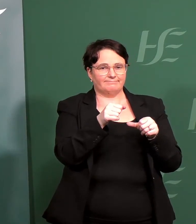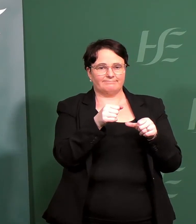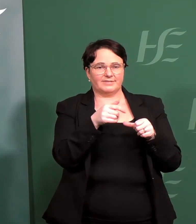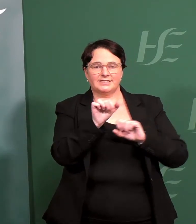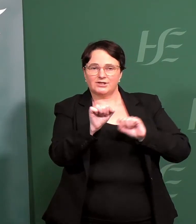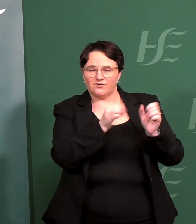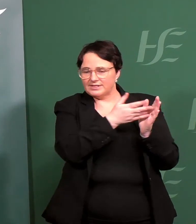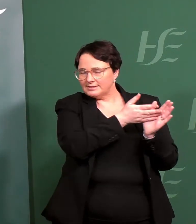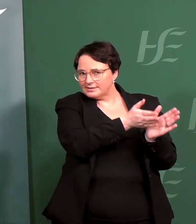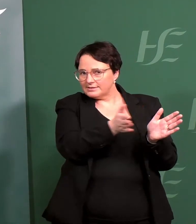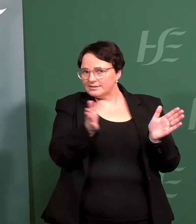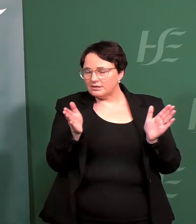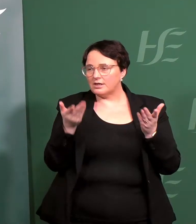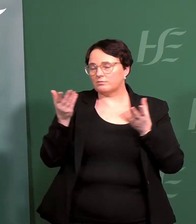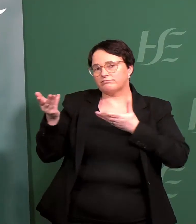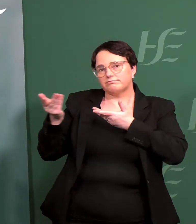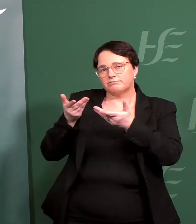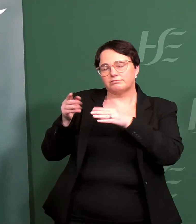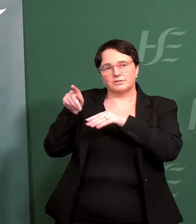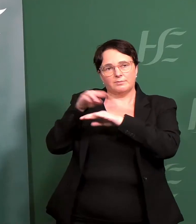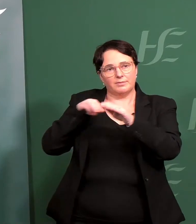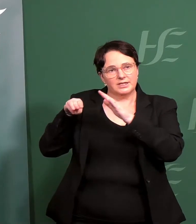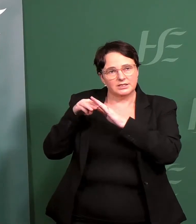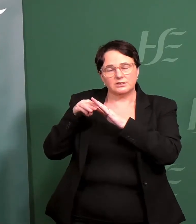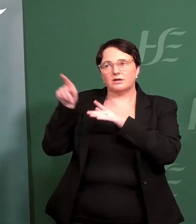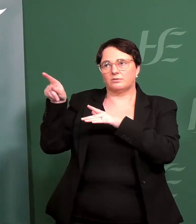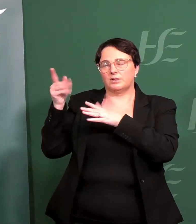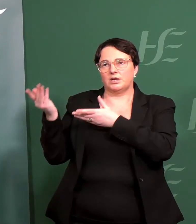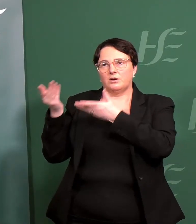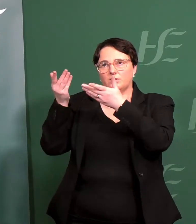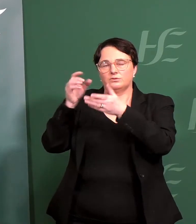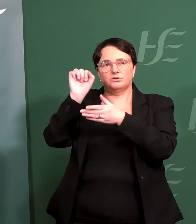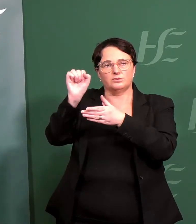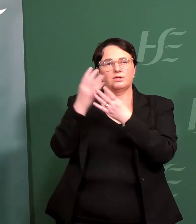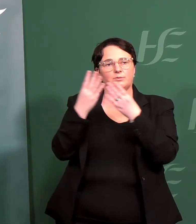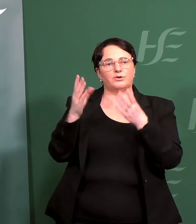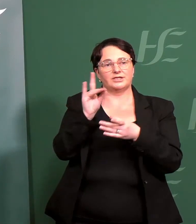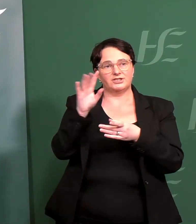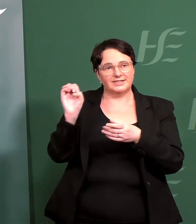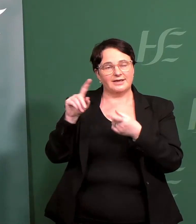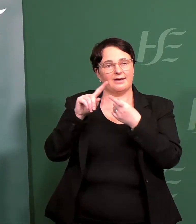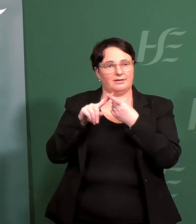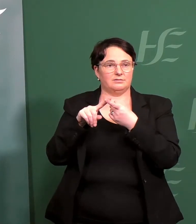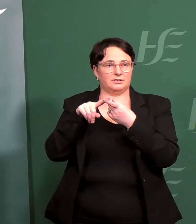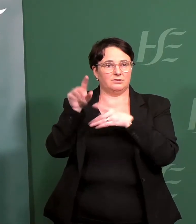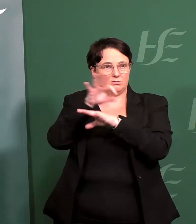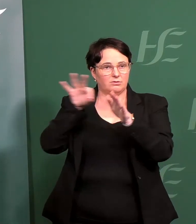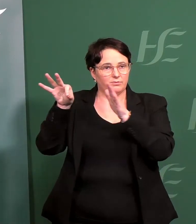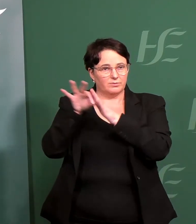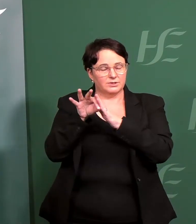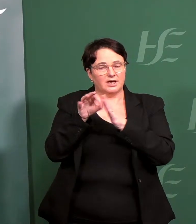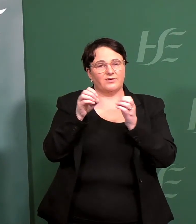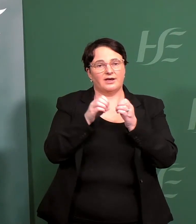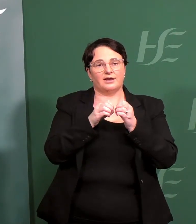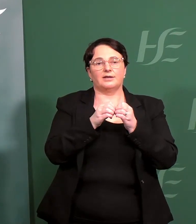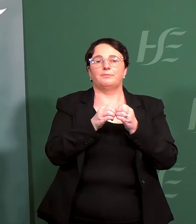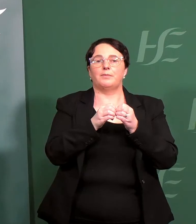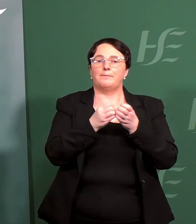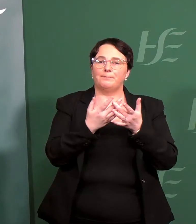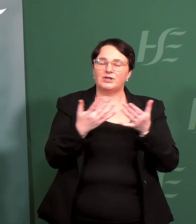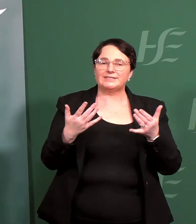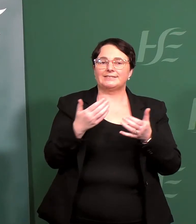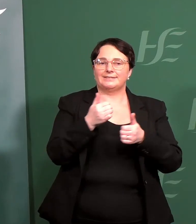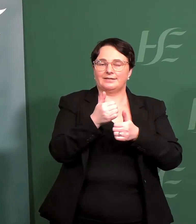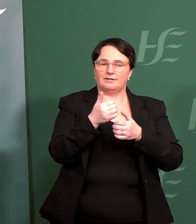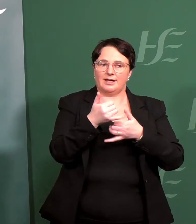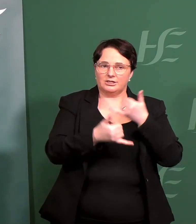with the department and the minister, ultimately to go to government and the board of the Hse, a multi-annual plan in terms of